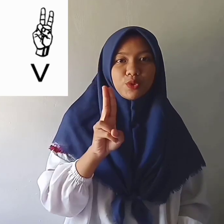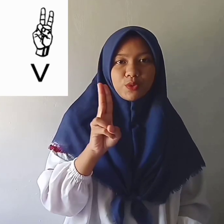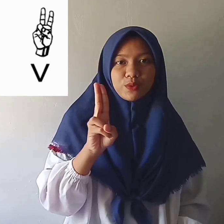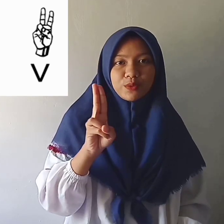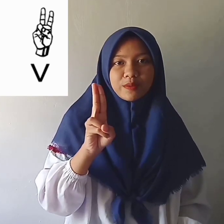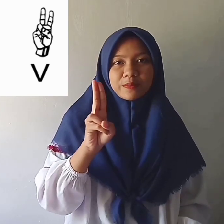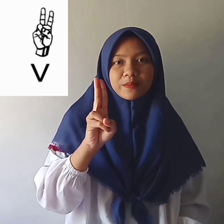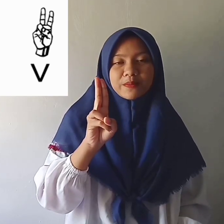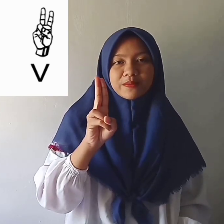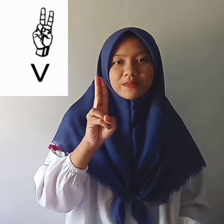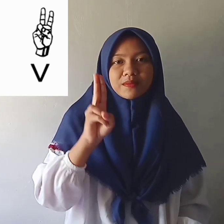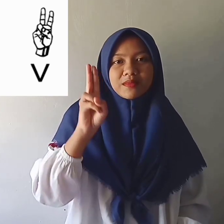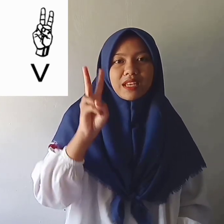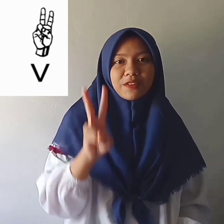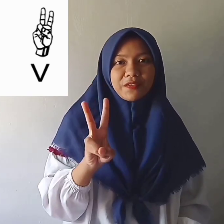U, and V.